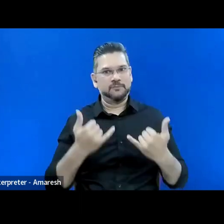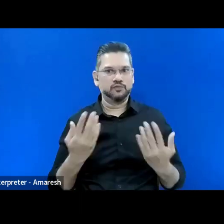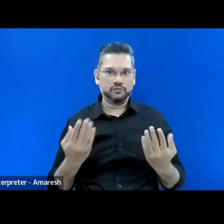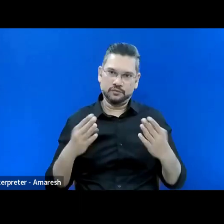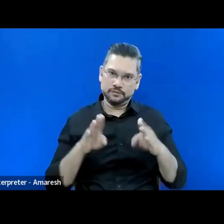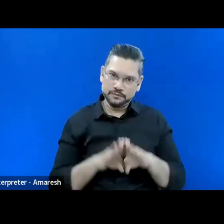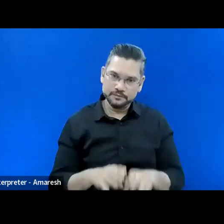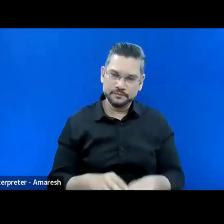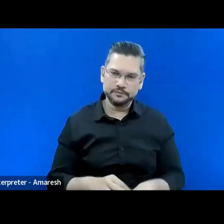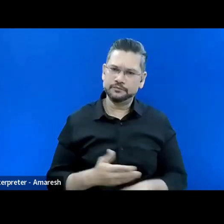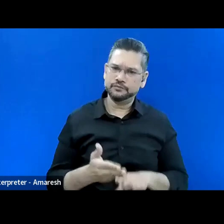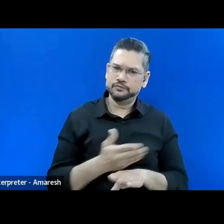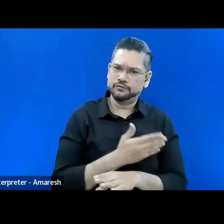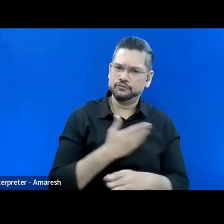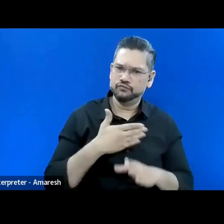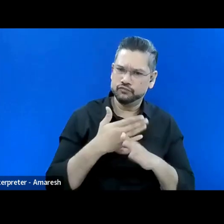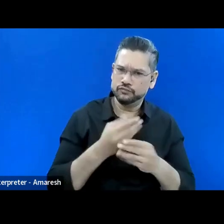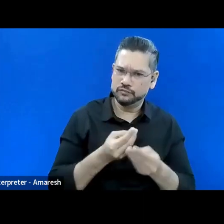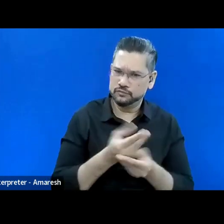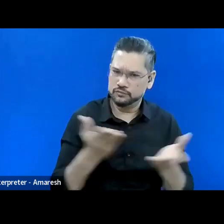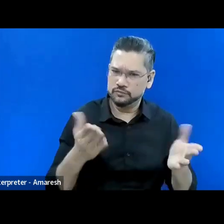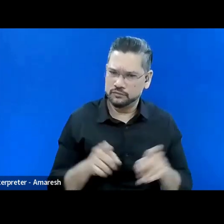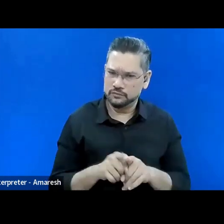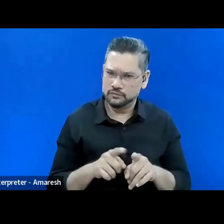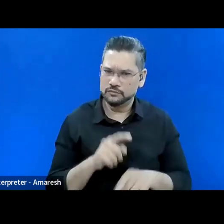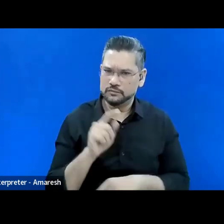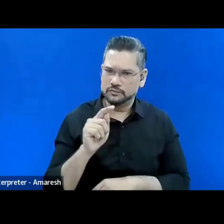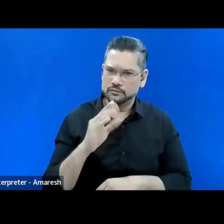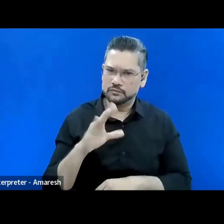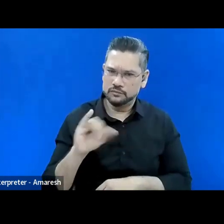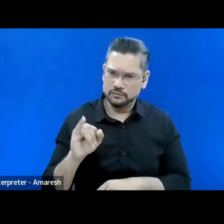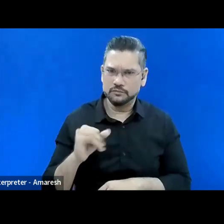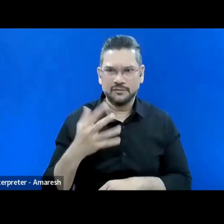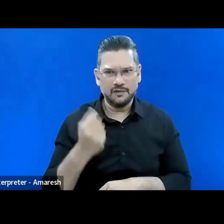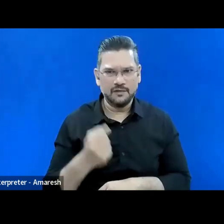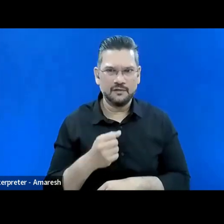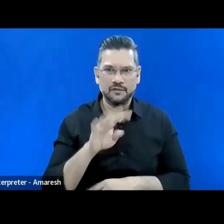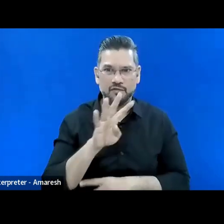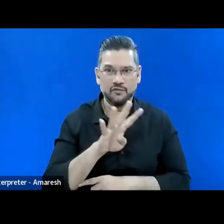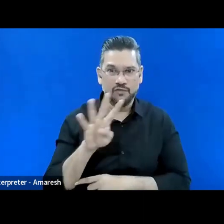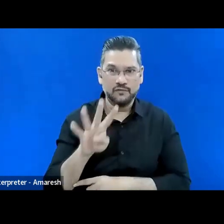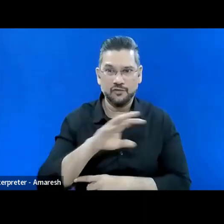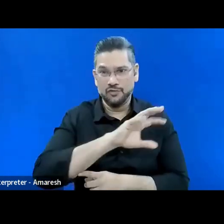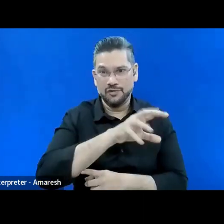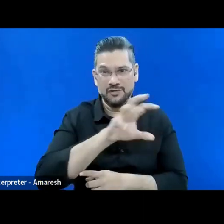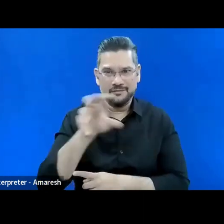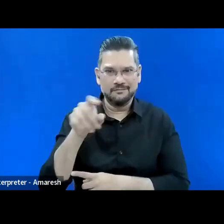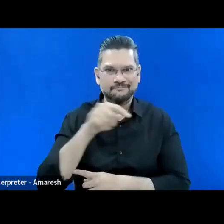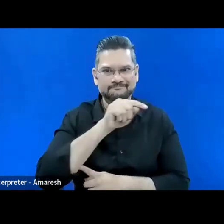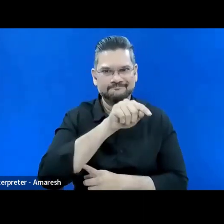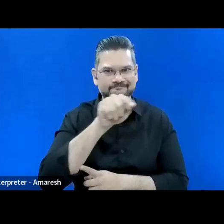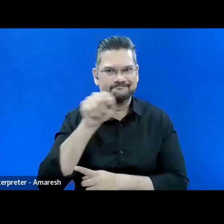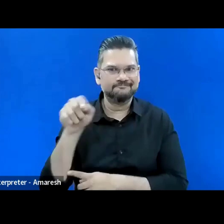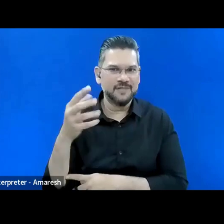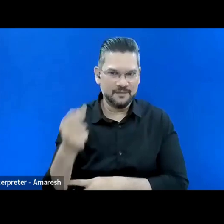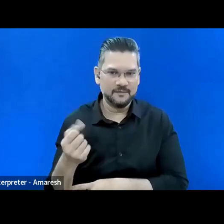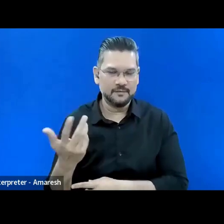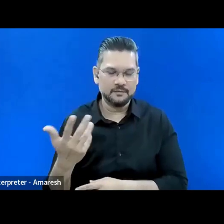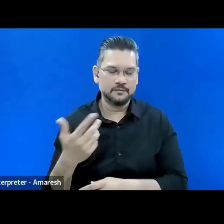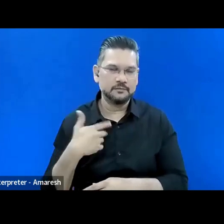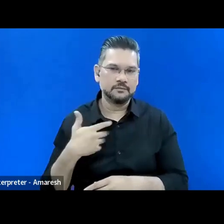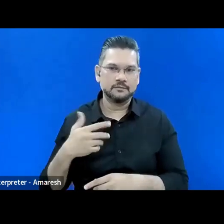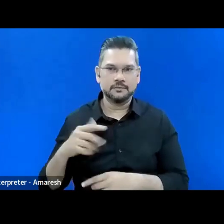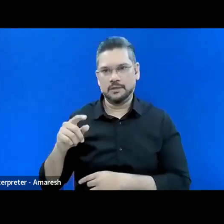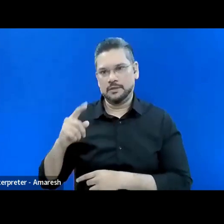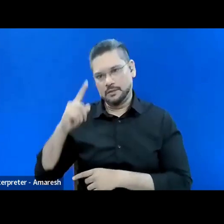as I shared earlier, like TCI has its presence in more than 44 countries, and being a global voice of people with psychosocial